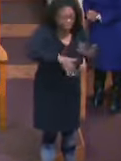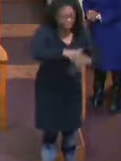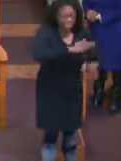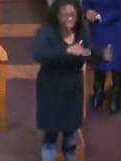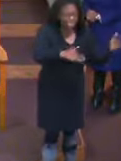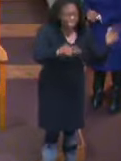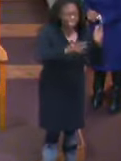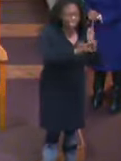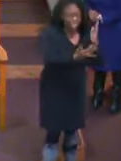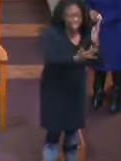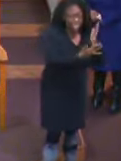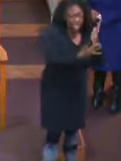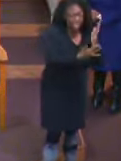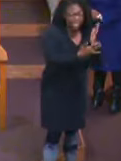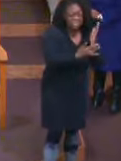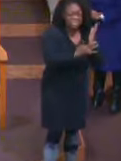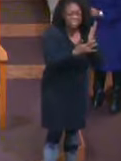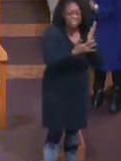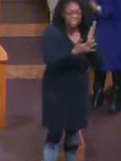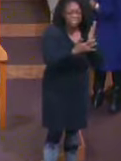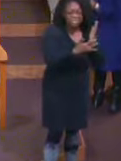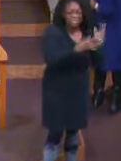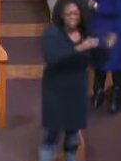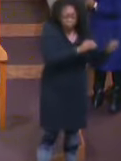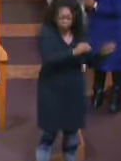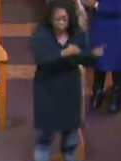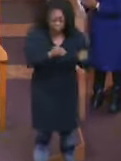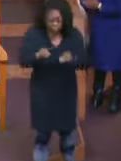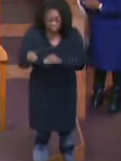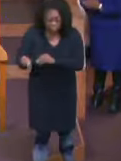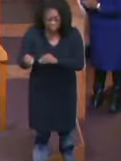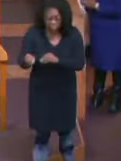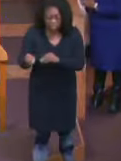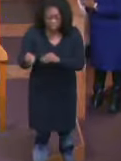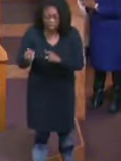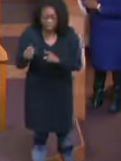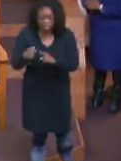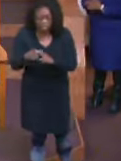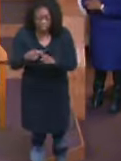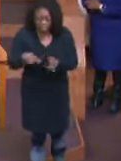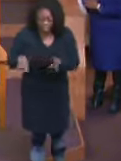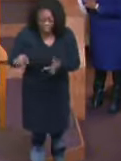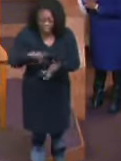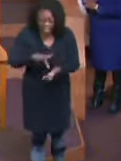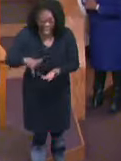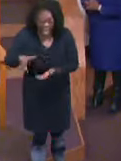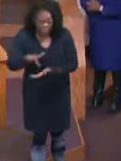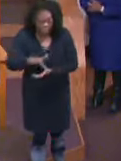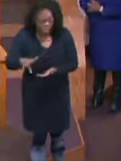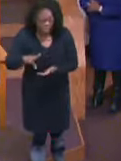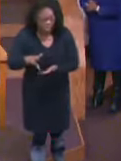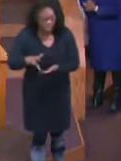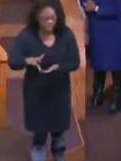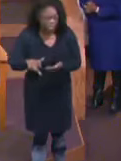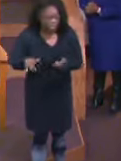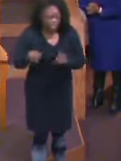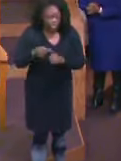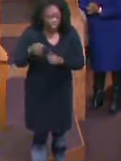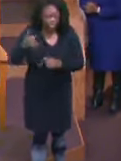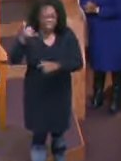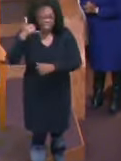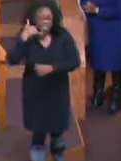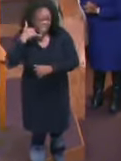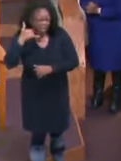technology, moving from the analog to the dial tone to the cell phone,